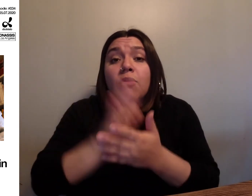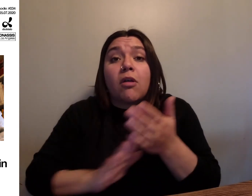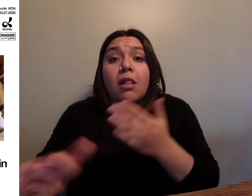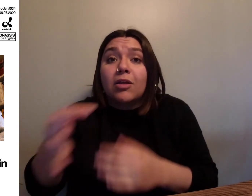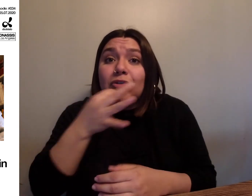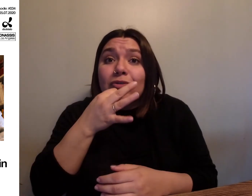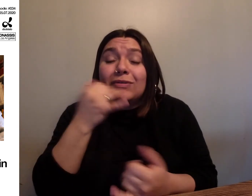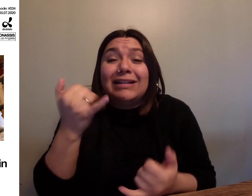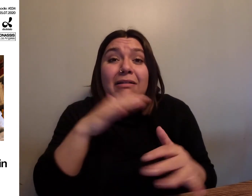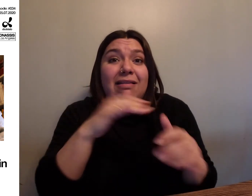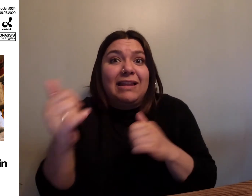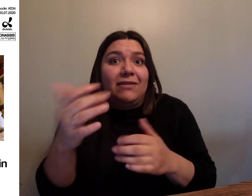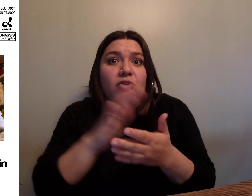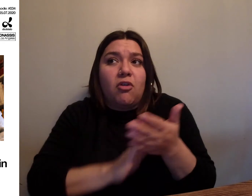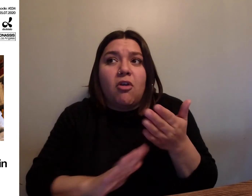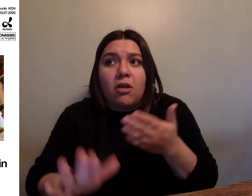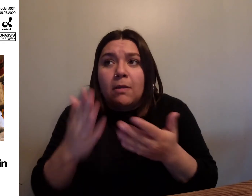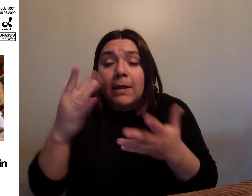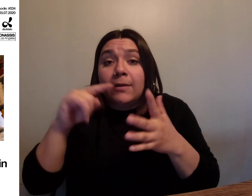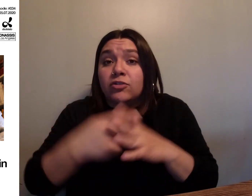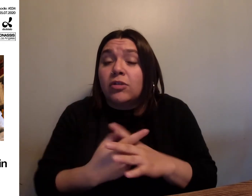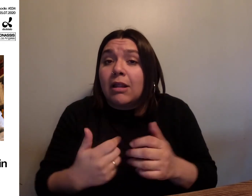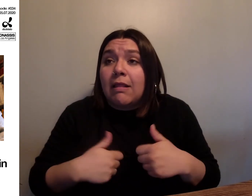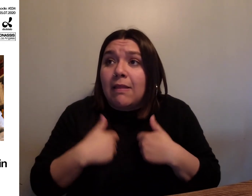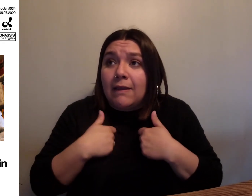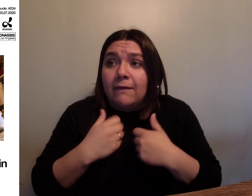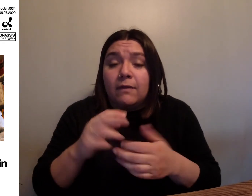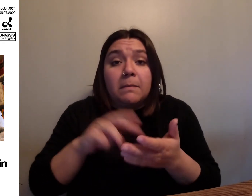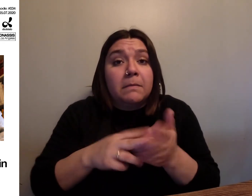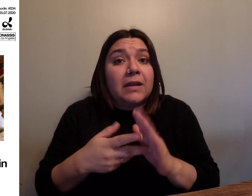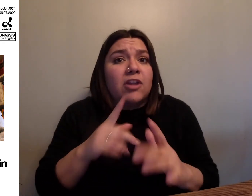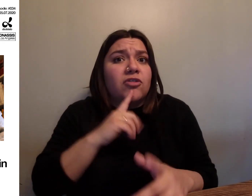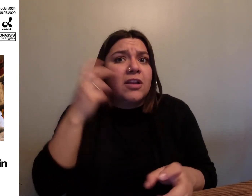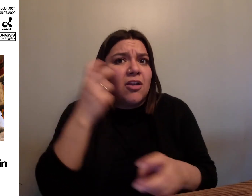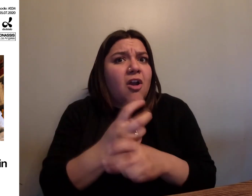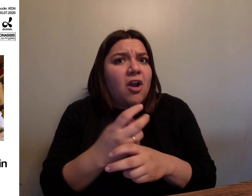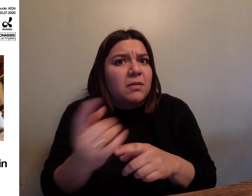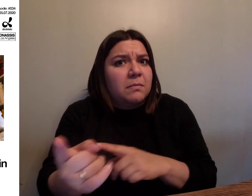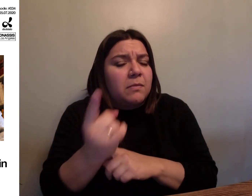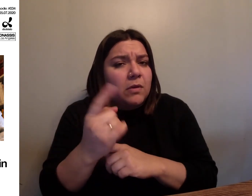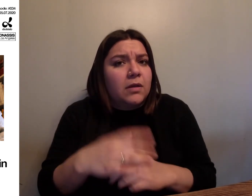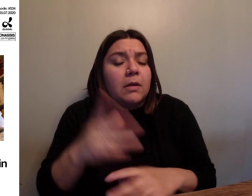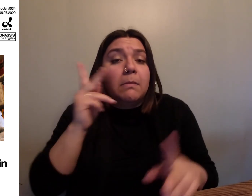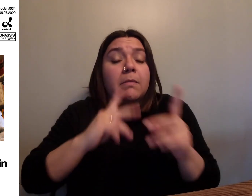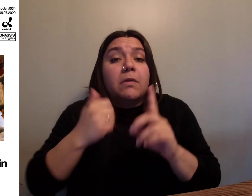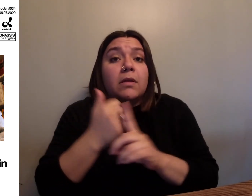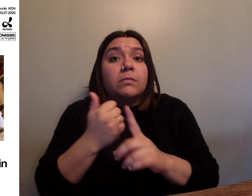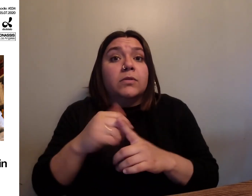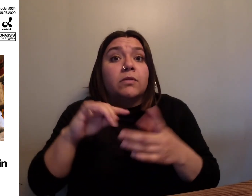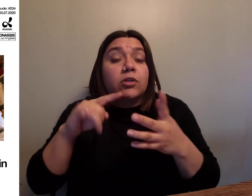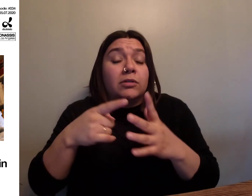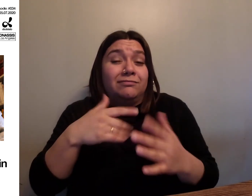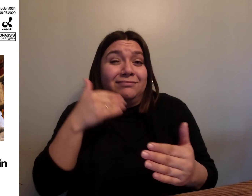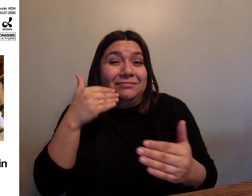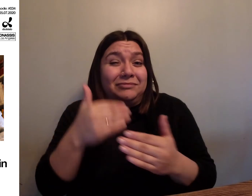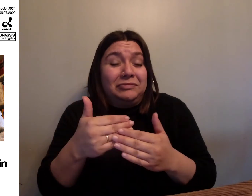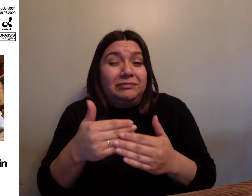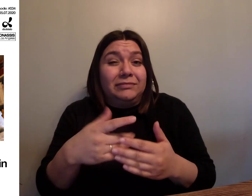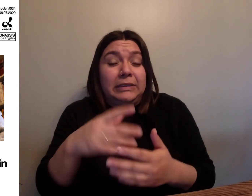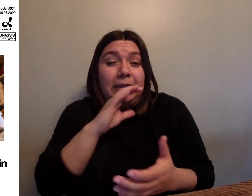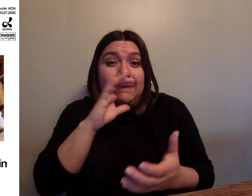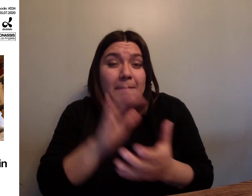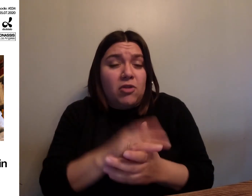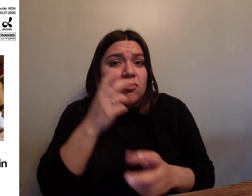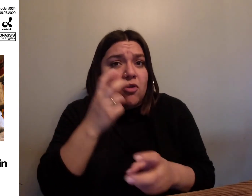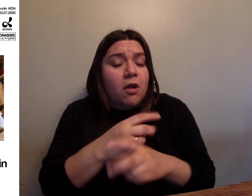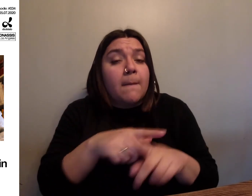or getting out of college, starting in life. So it's a very difficult moment. People who are about to get married, very hard.